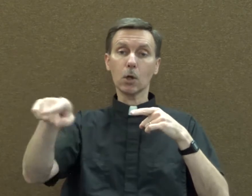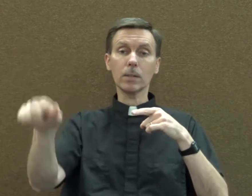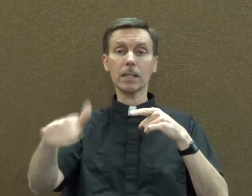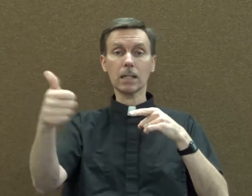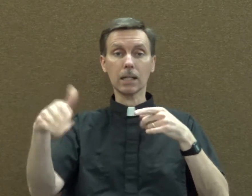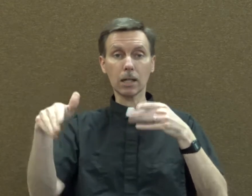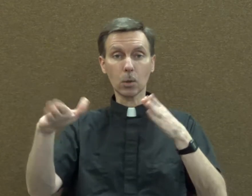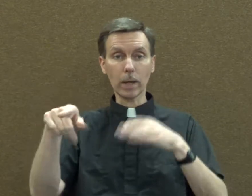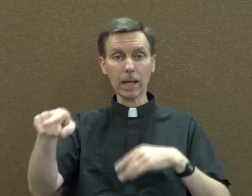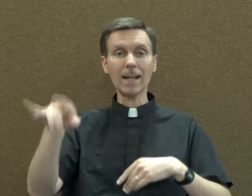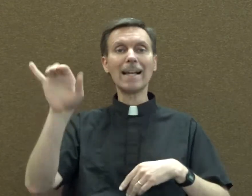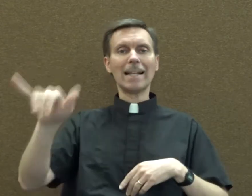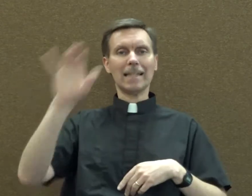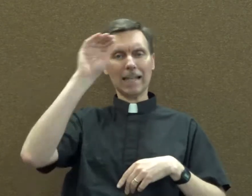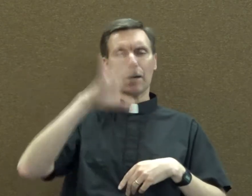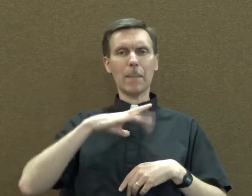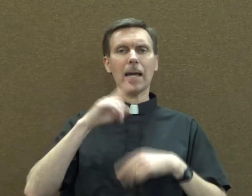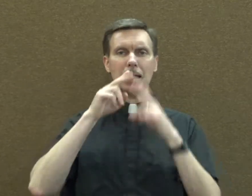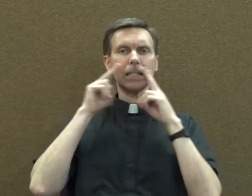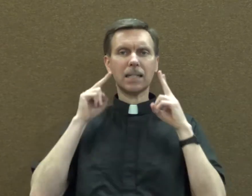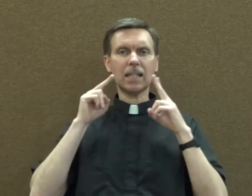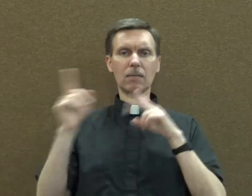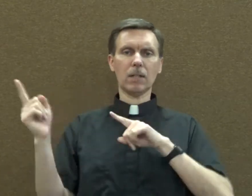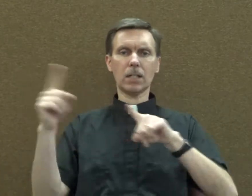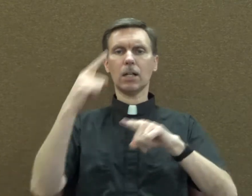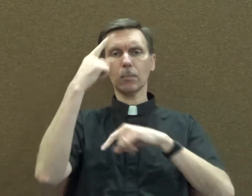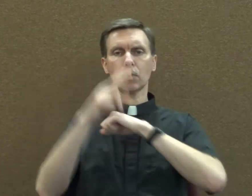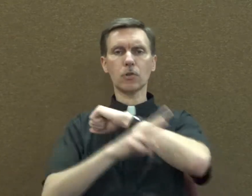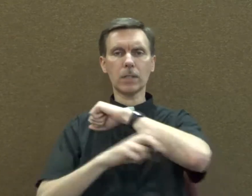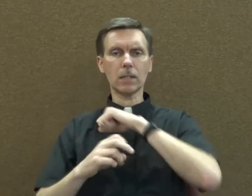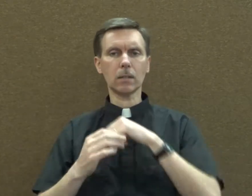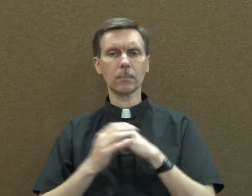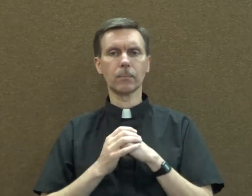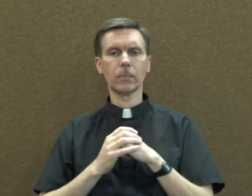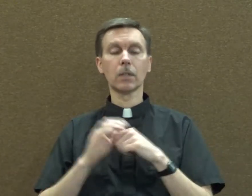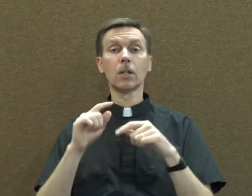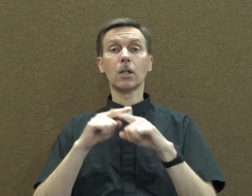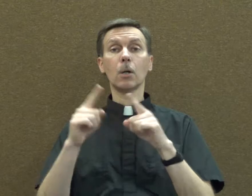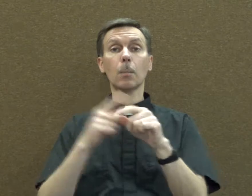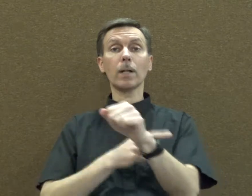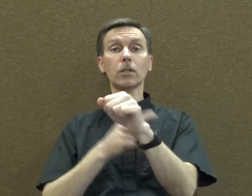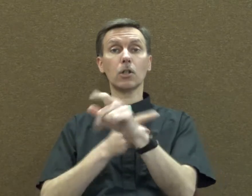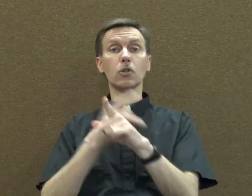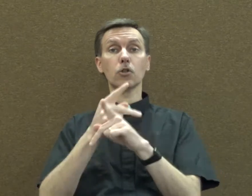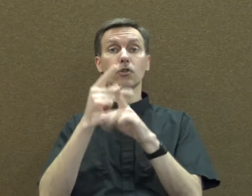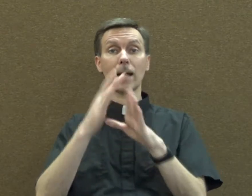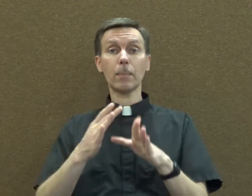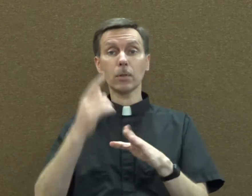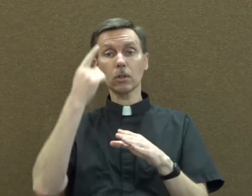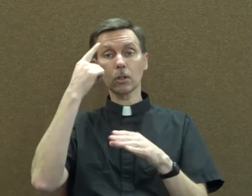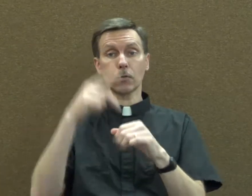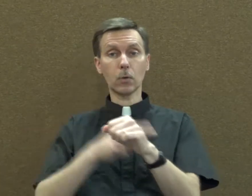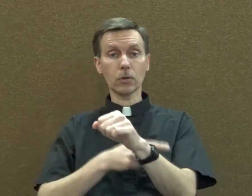goes in another way, that man is a thief. He comes to steal. But the shepherd for the